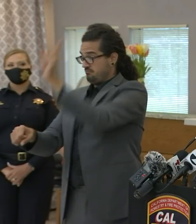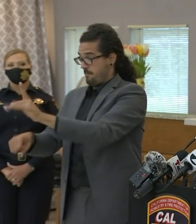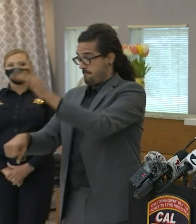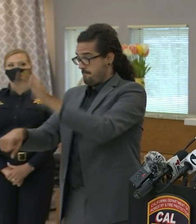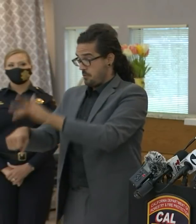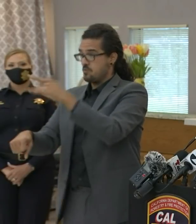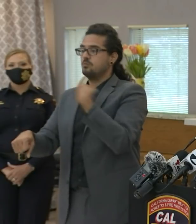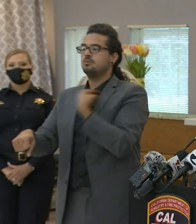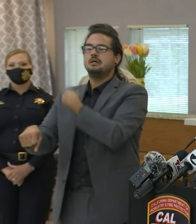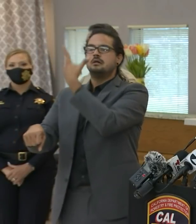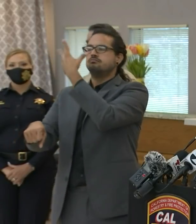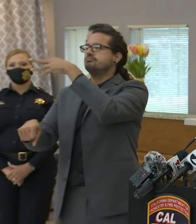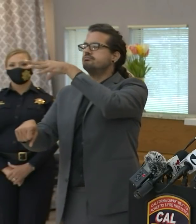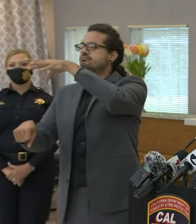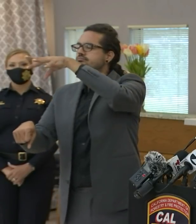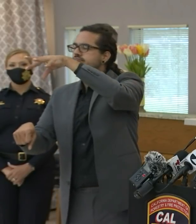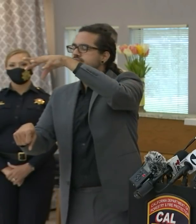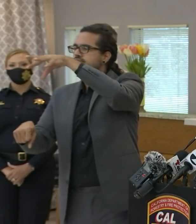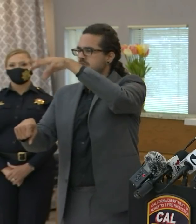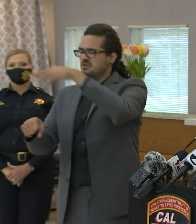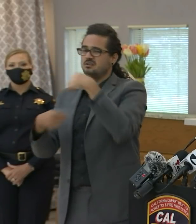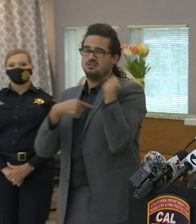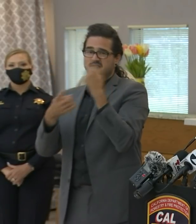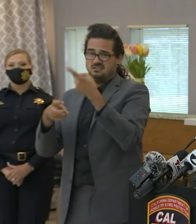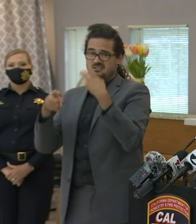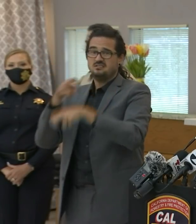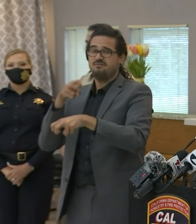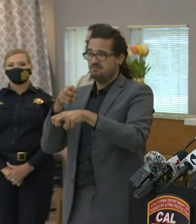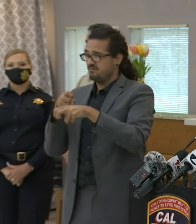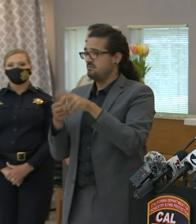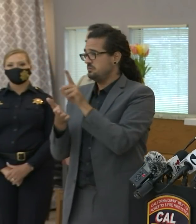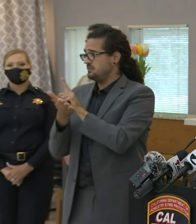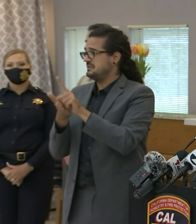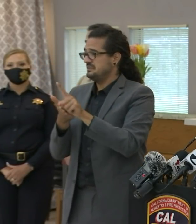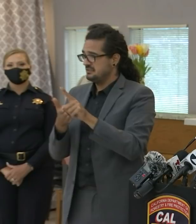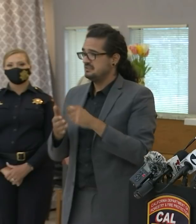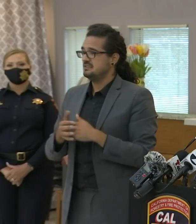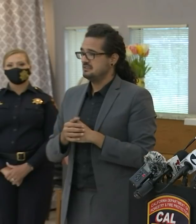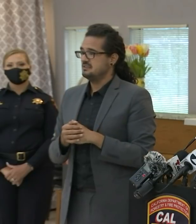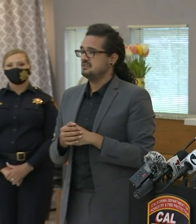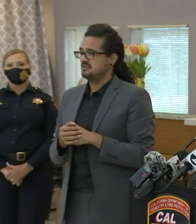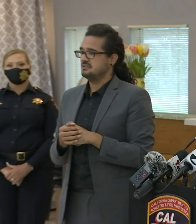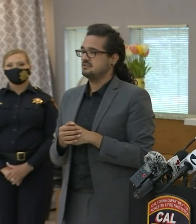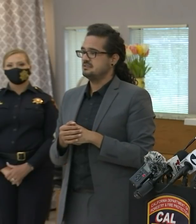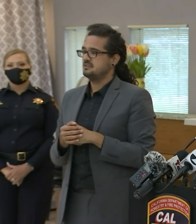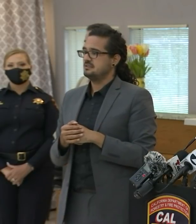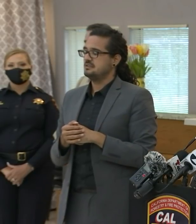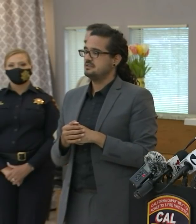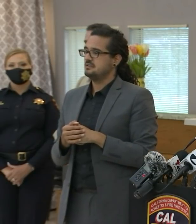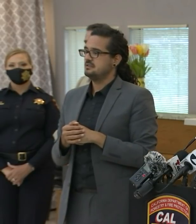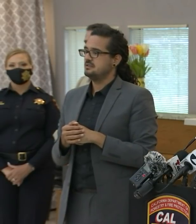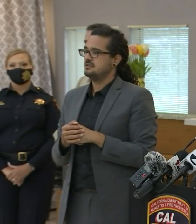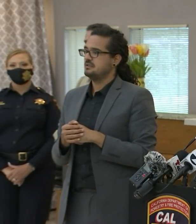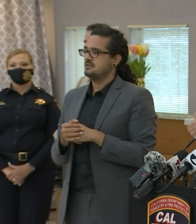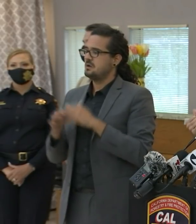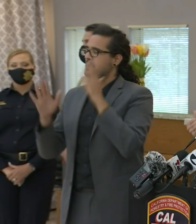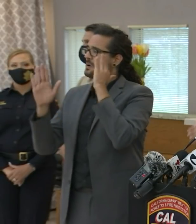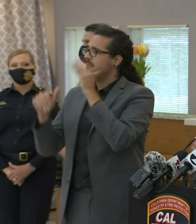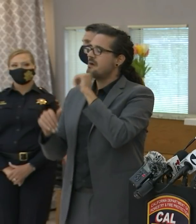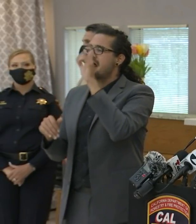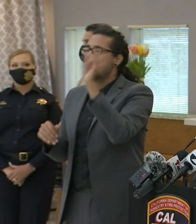last week. And we hope we don't have to use it in the next 48 hours, but there's a high likelihood that we will. All right, everyone up